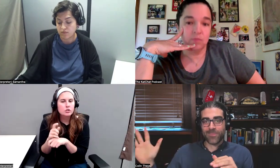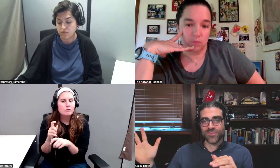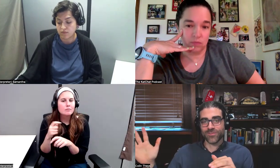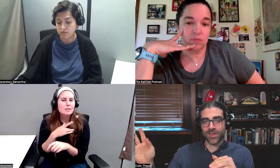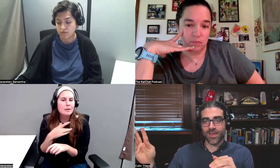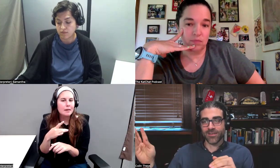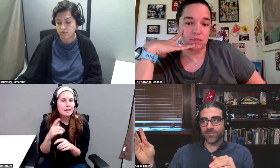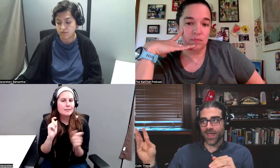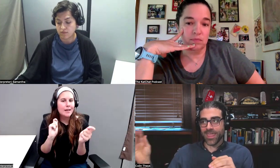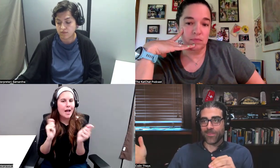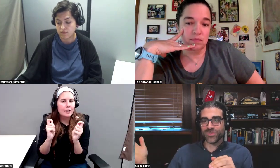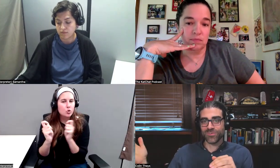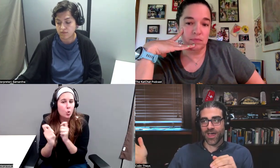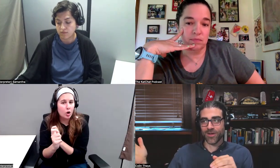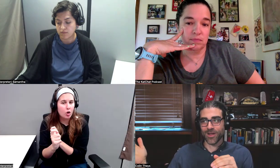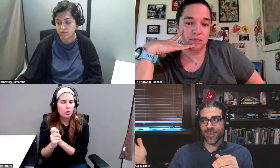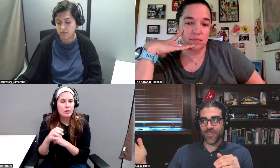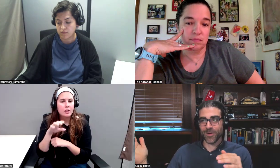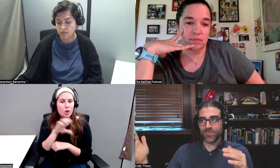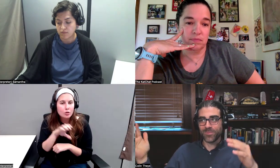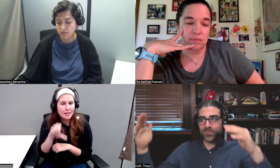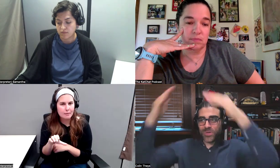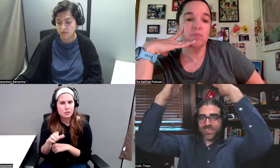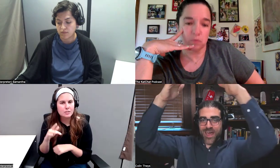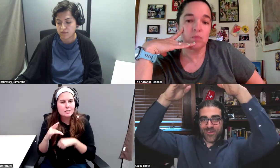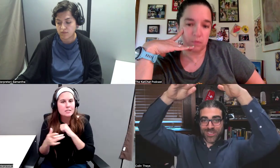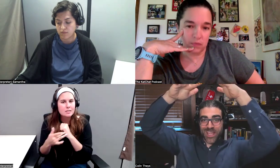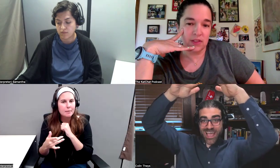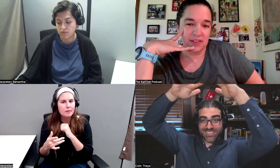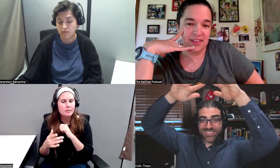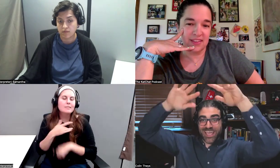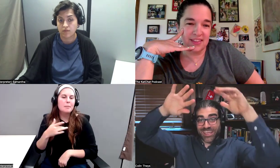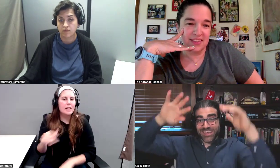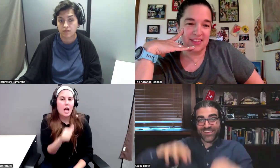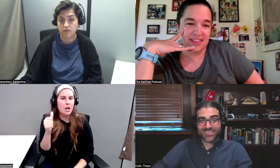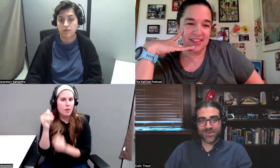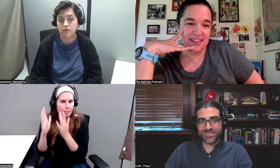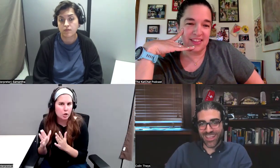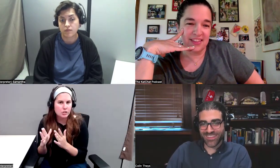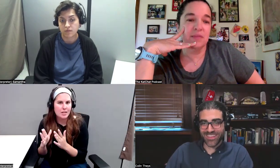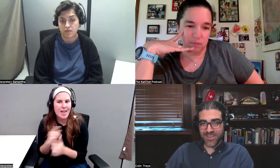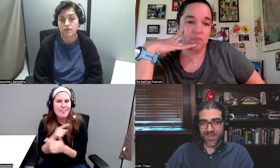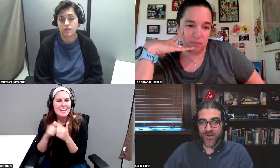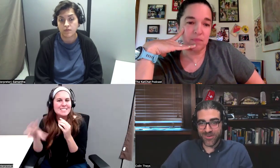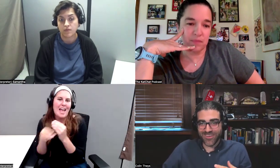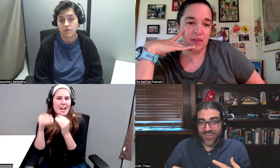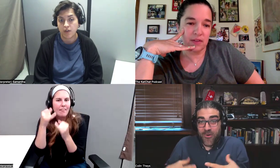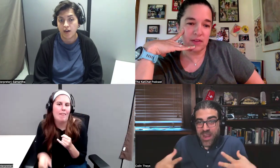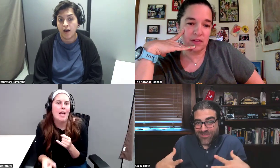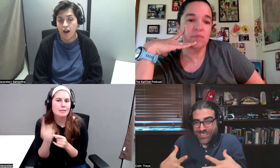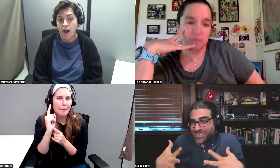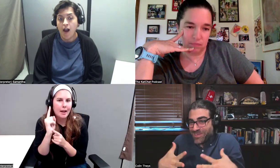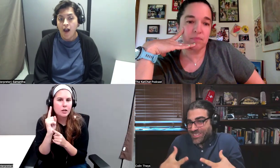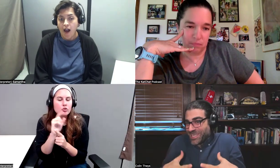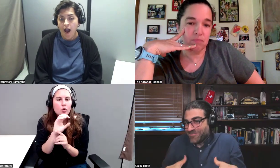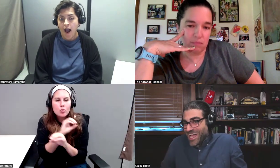the captions are done by a caption provider and then they're put together at the last second. So it's like they don't no one